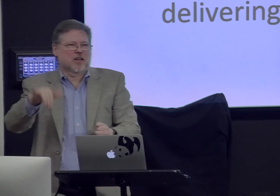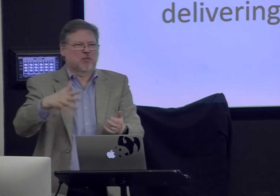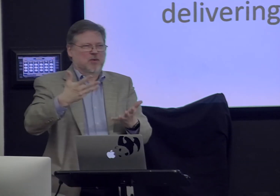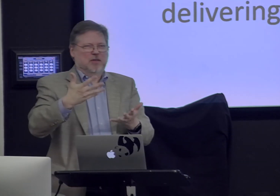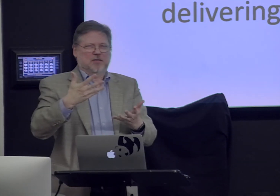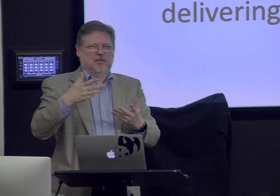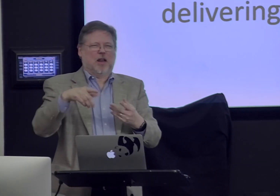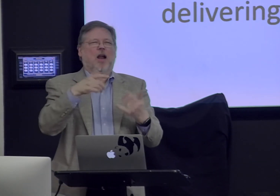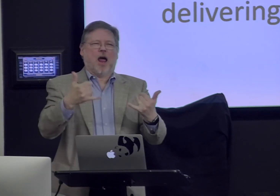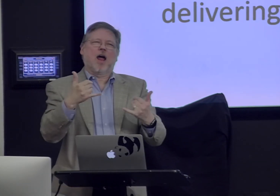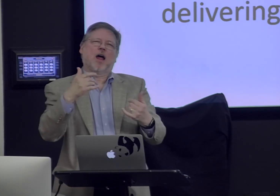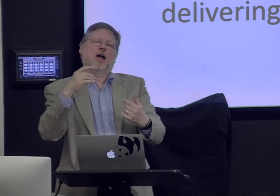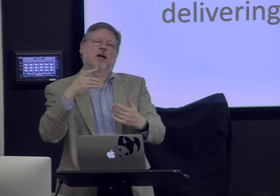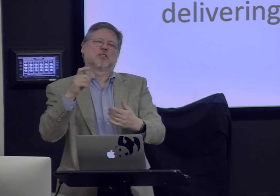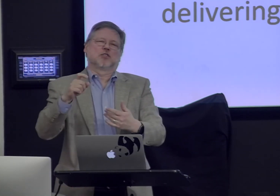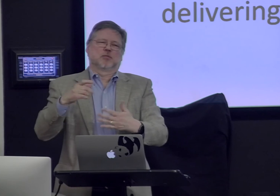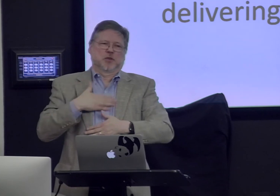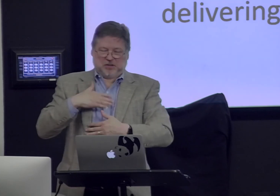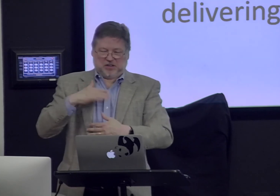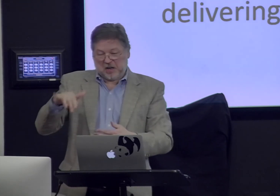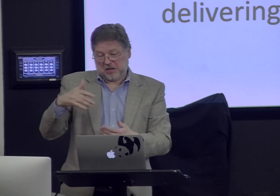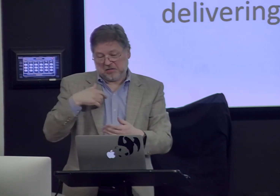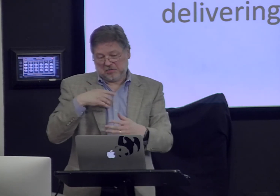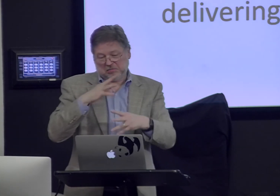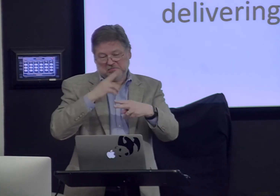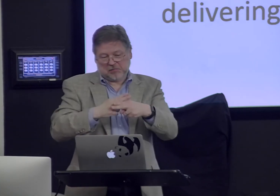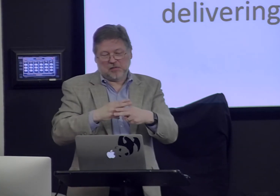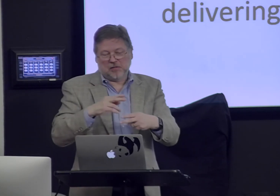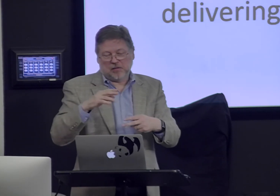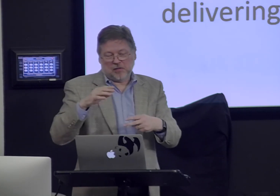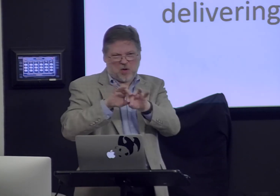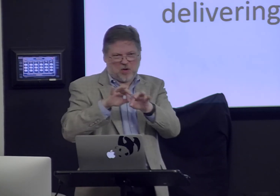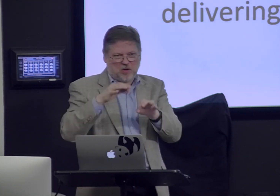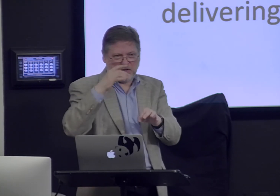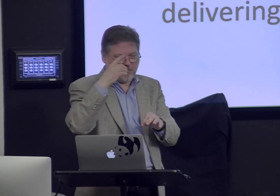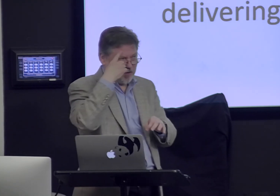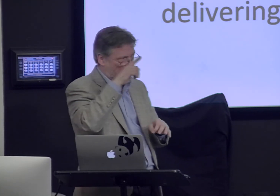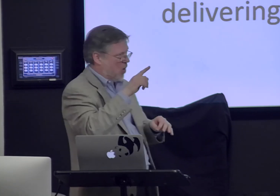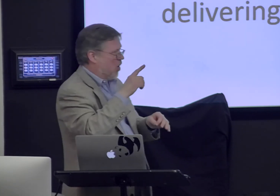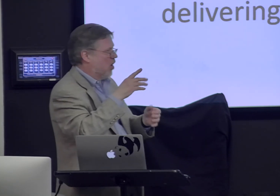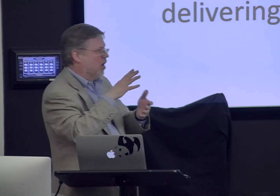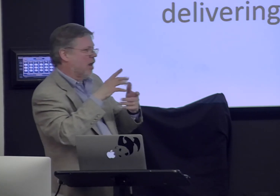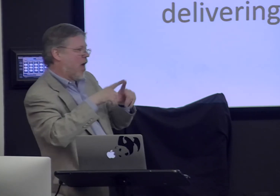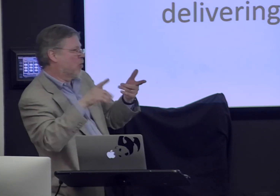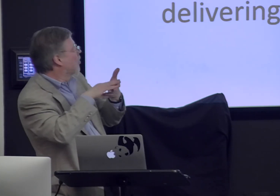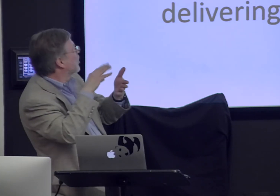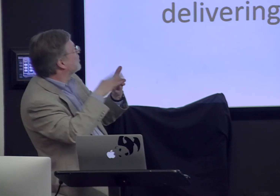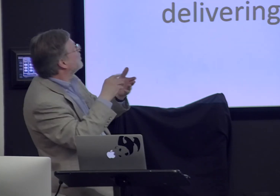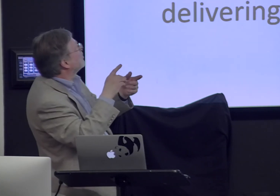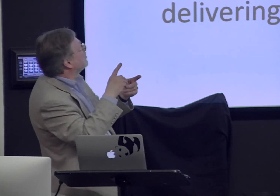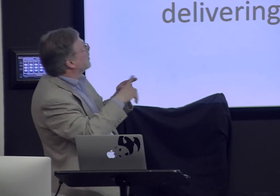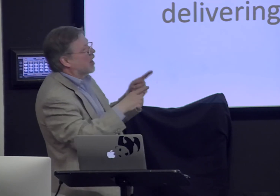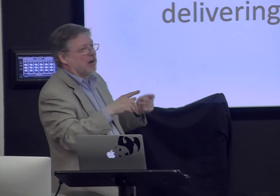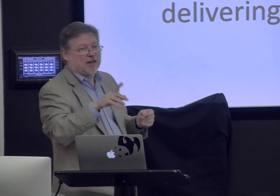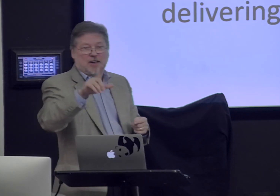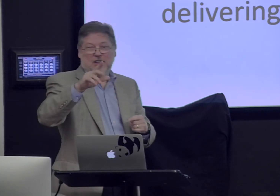in the reality that we're facing of having many schools for deaf children close, we need to think about alternate ways for our community to come together